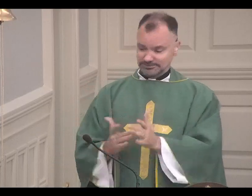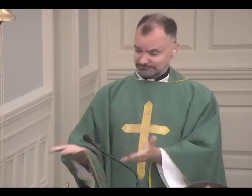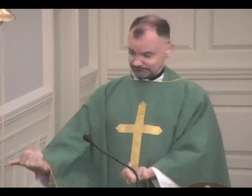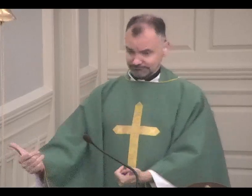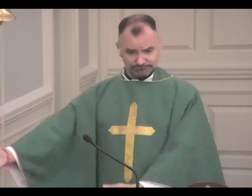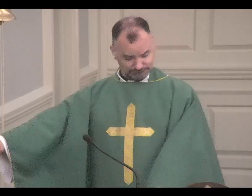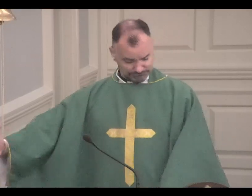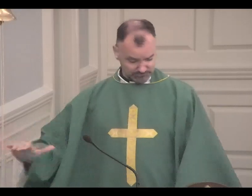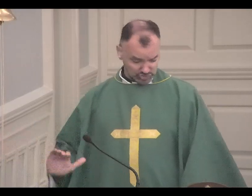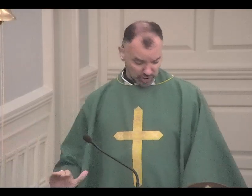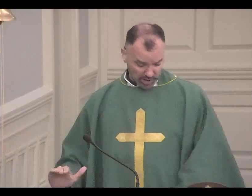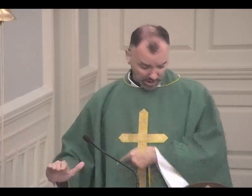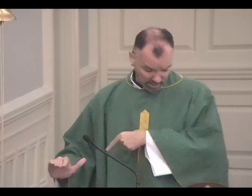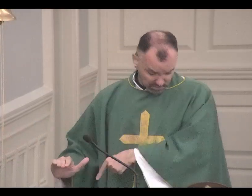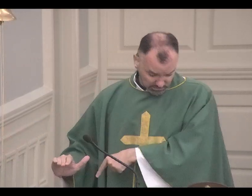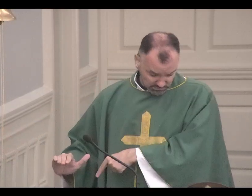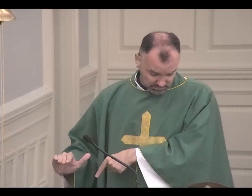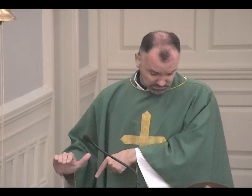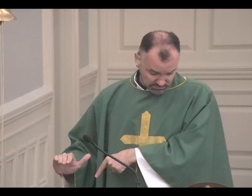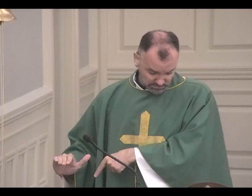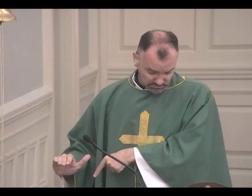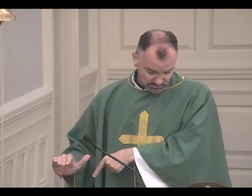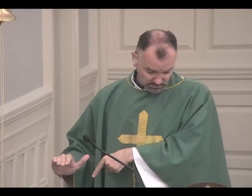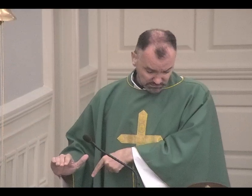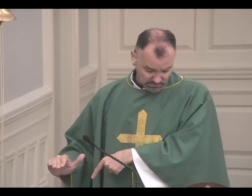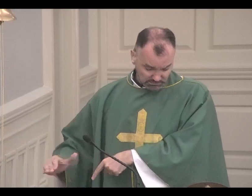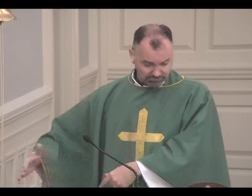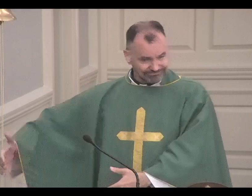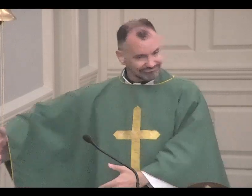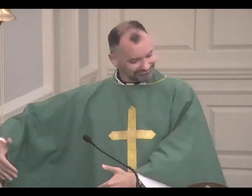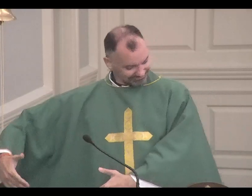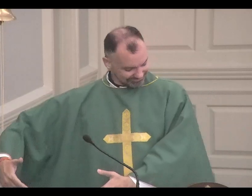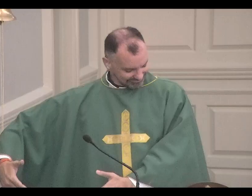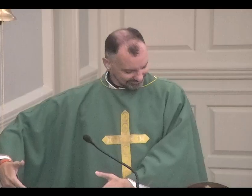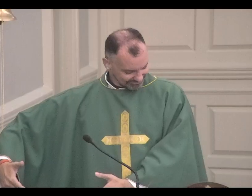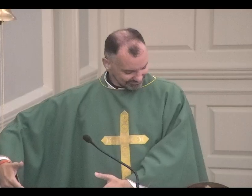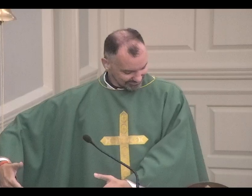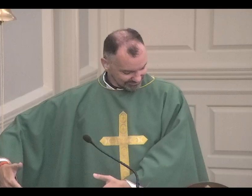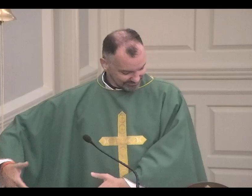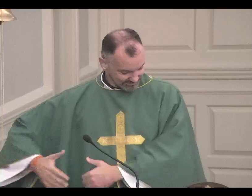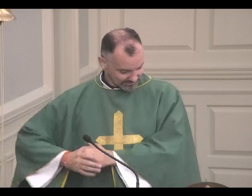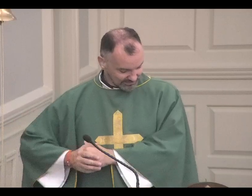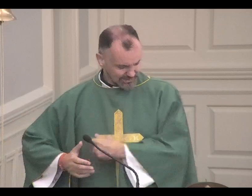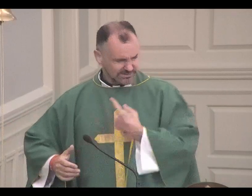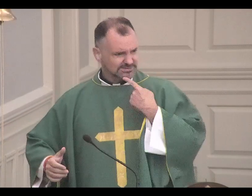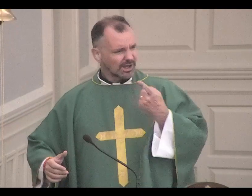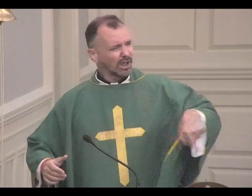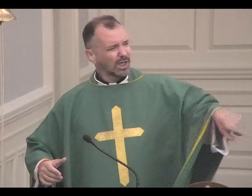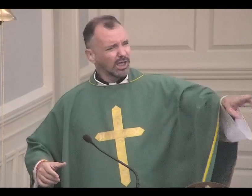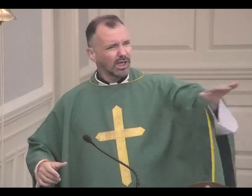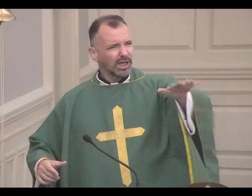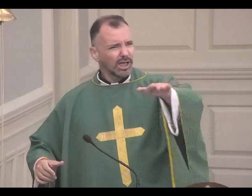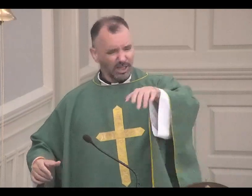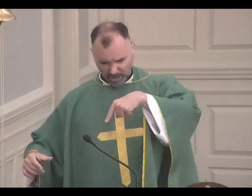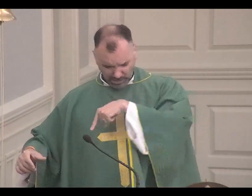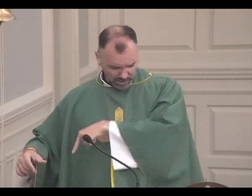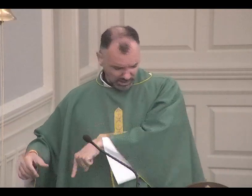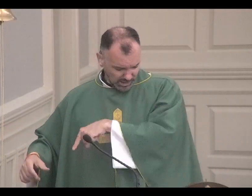Taking a child, he placed it in their midst, and putting his arms around it, he said to them,